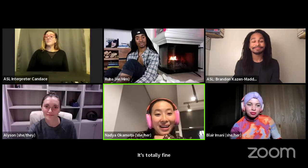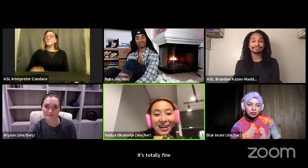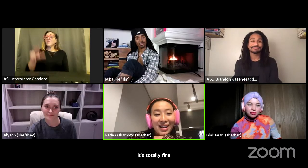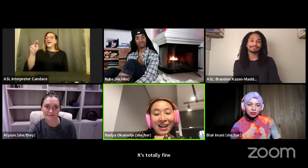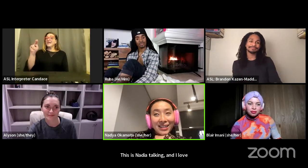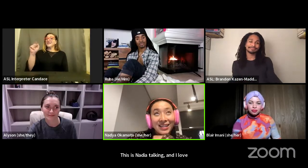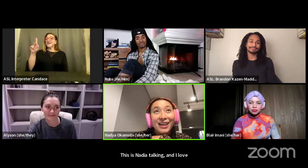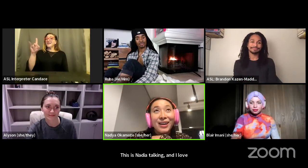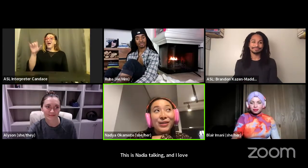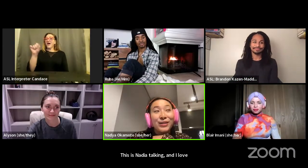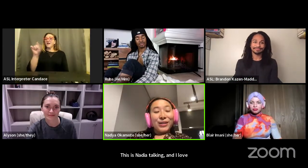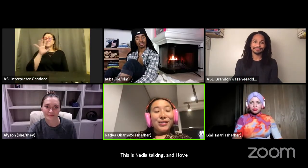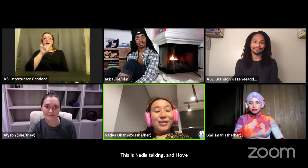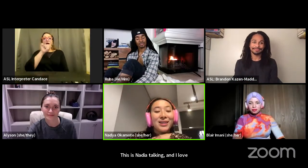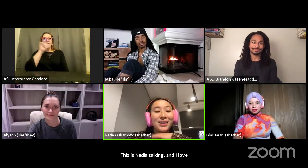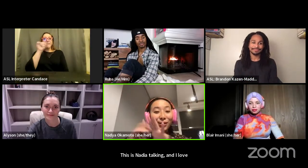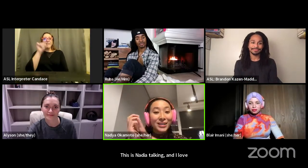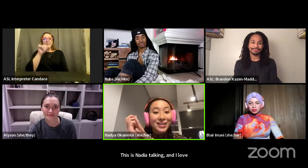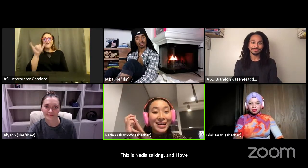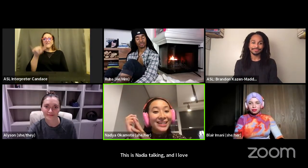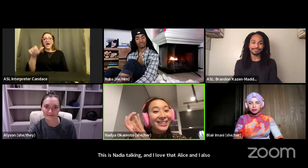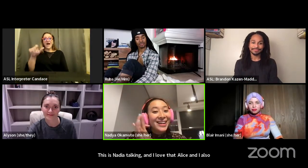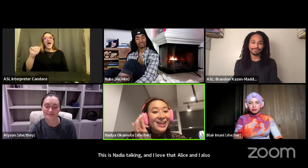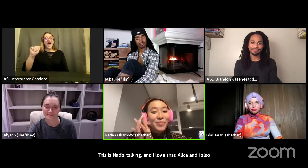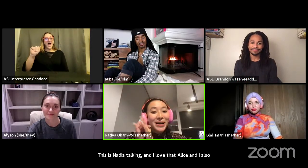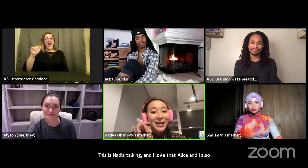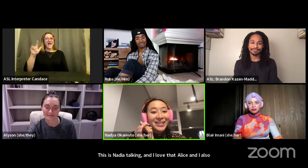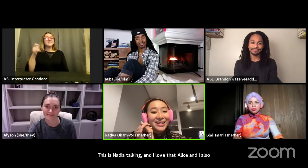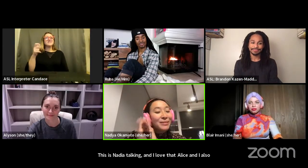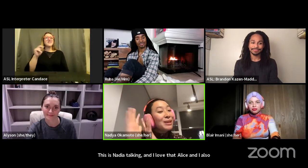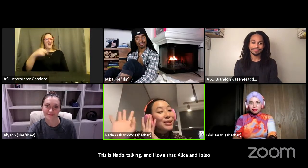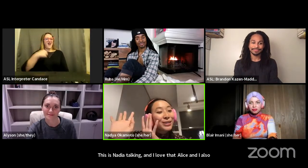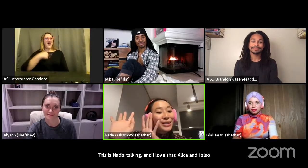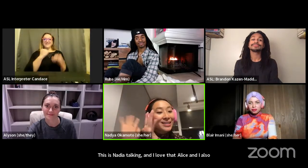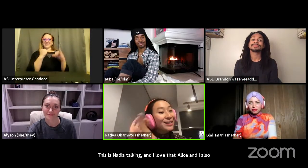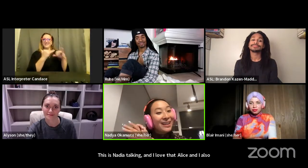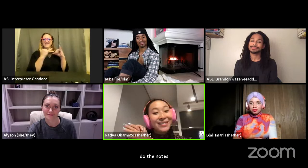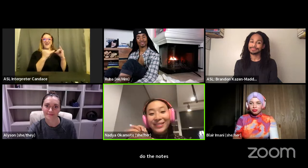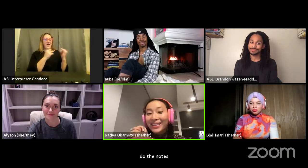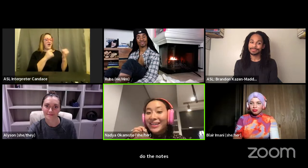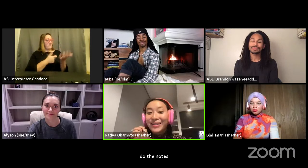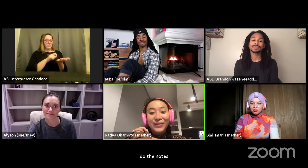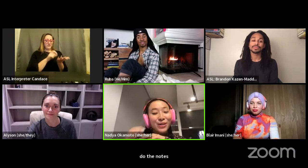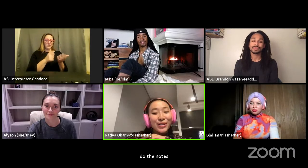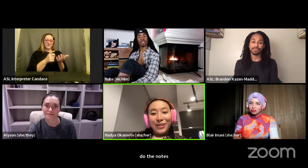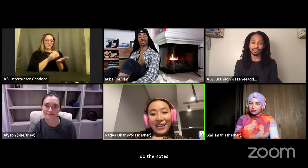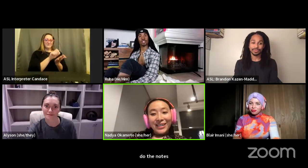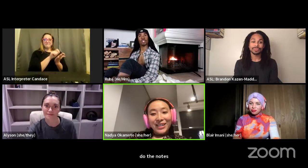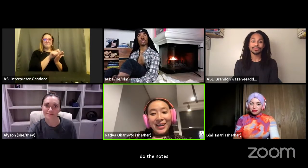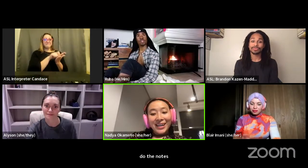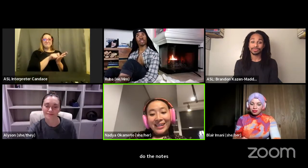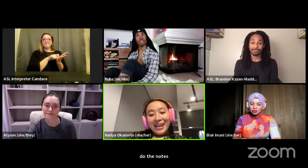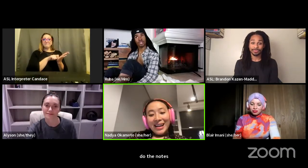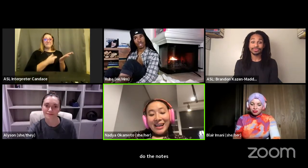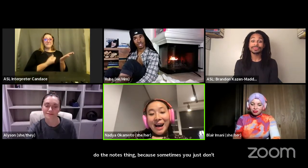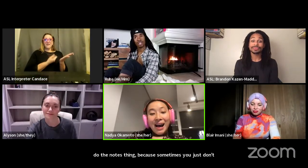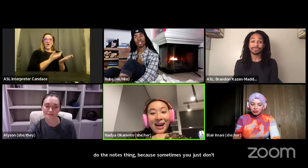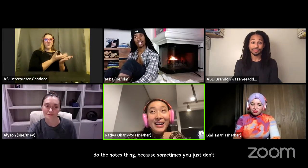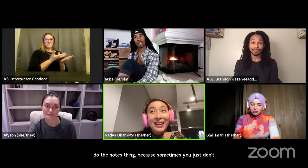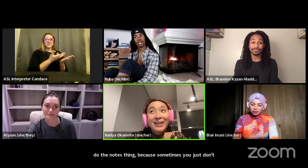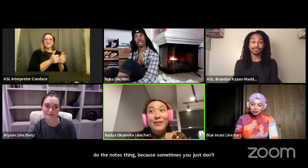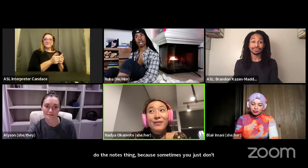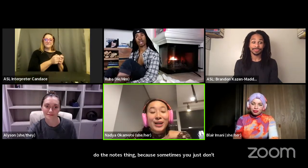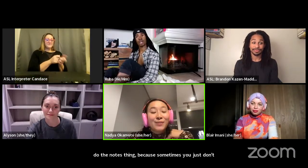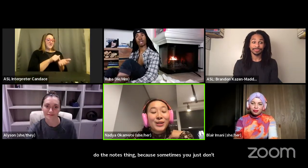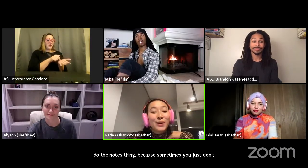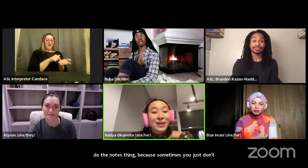that Allison, I also do the notes thing, because sometimes you just don't have enough emotional energy, and